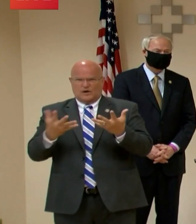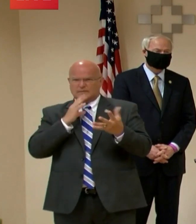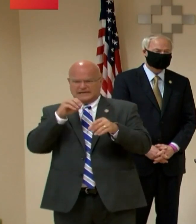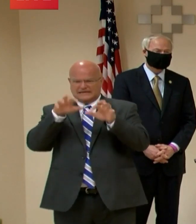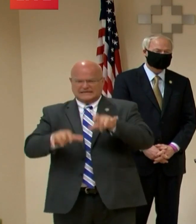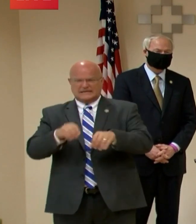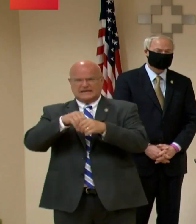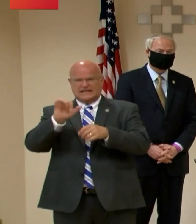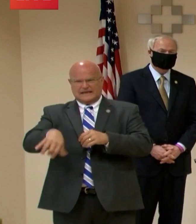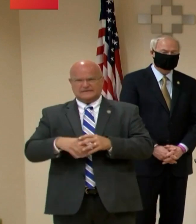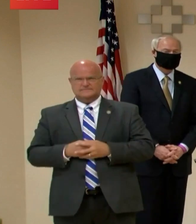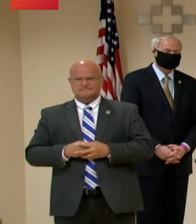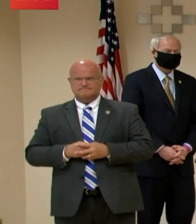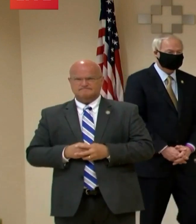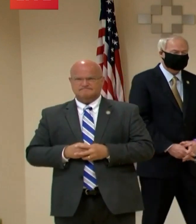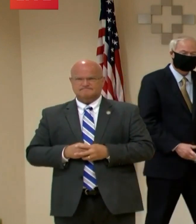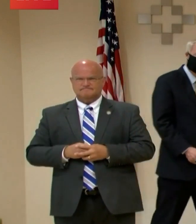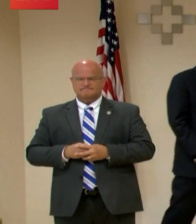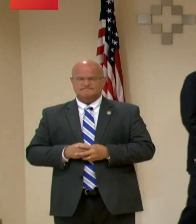being entered into that.